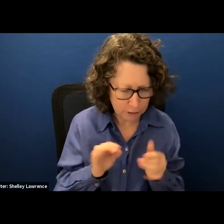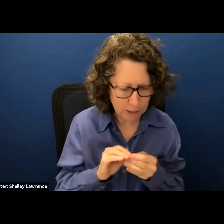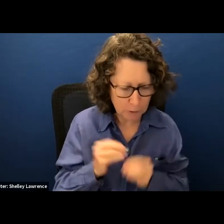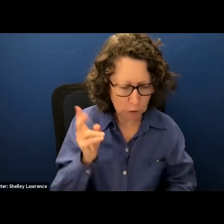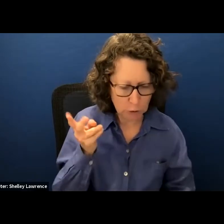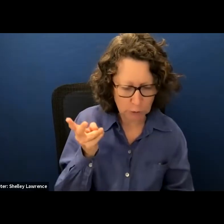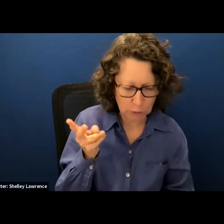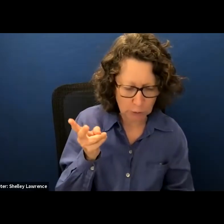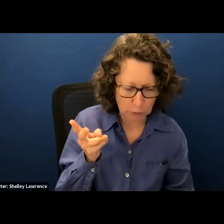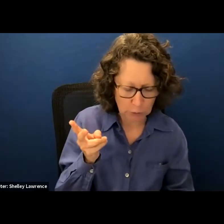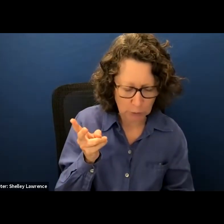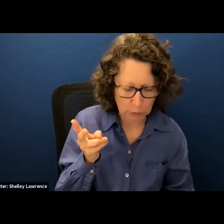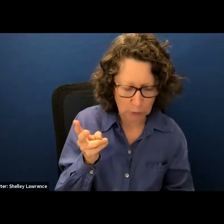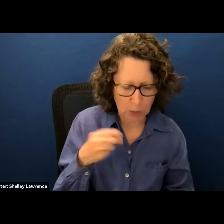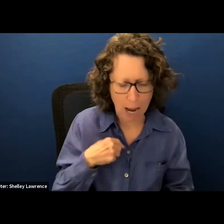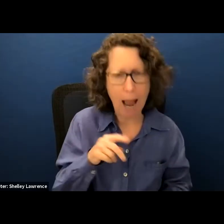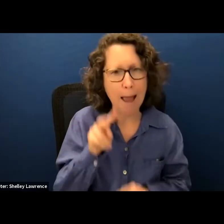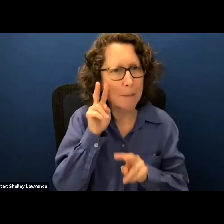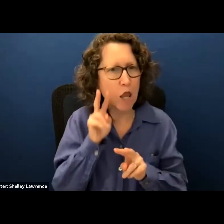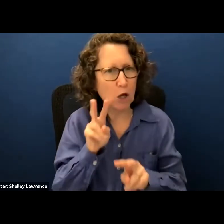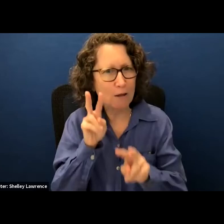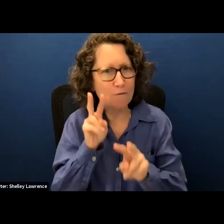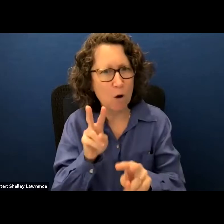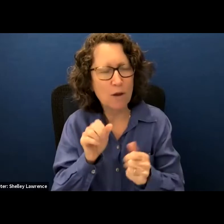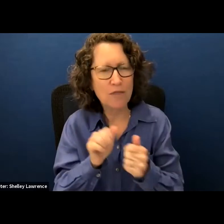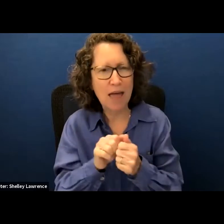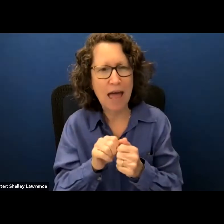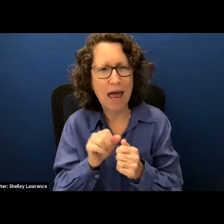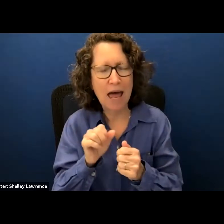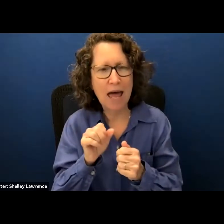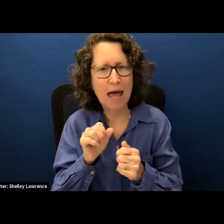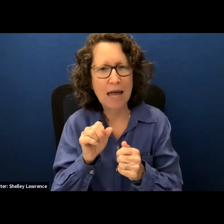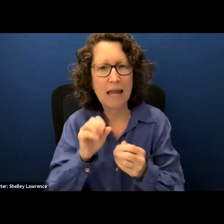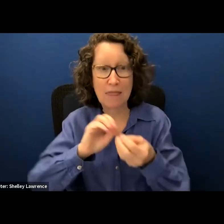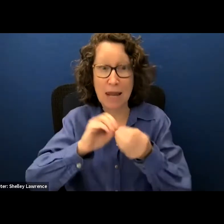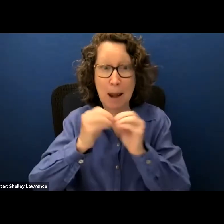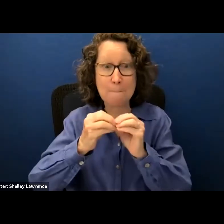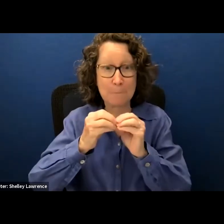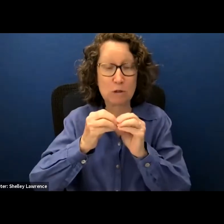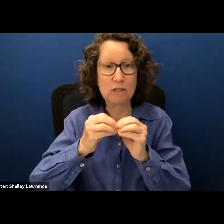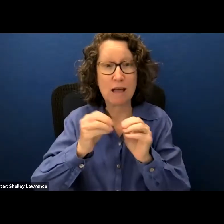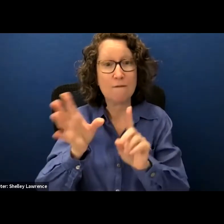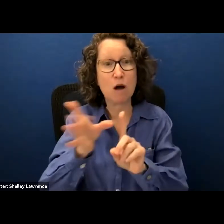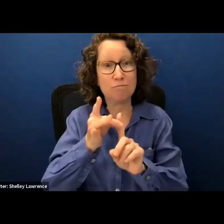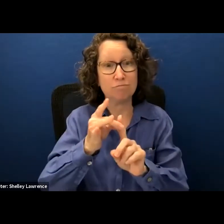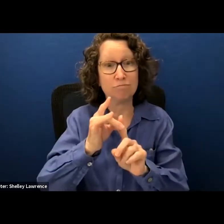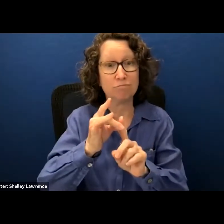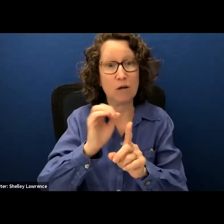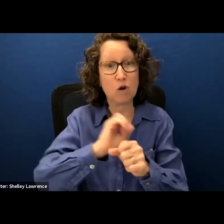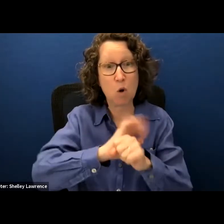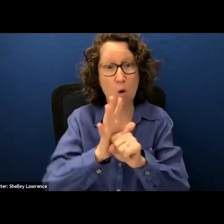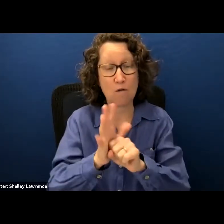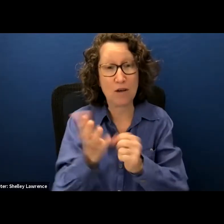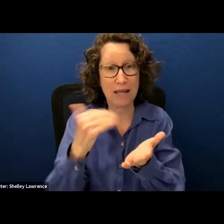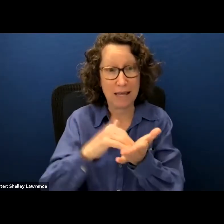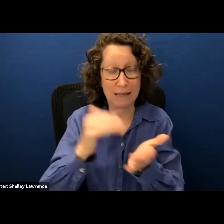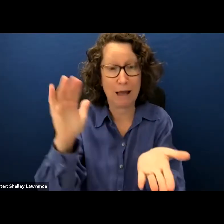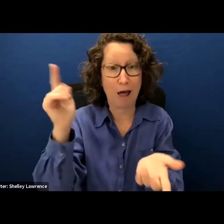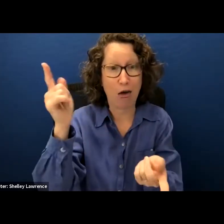2, I'm looking forward that the case continue to drop in our community so that we can again